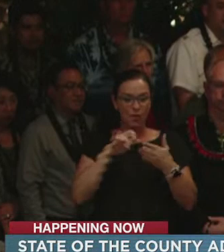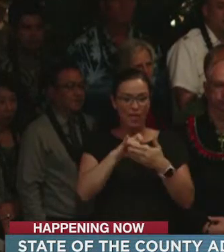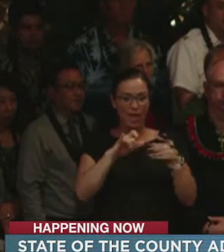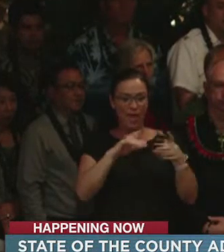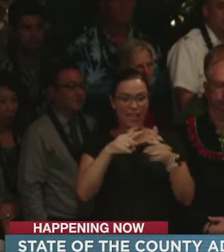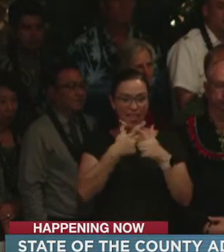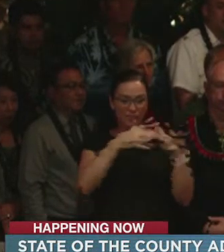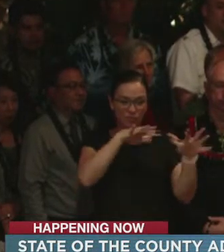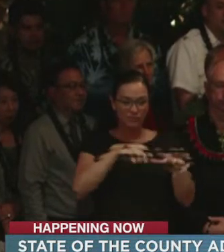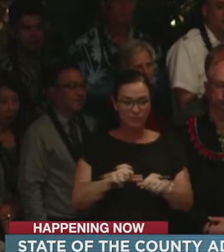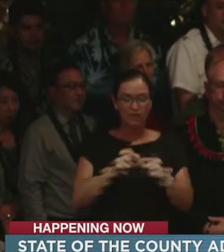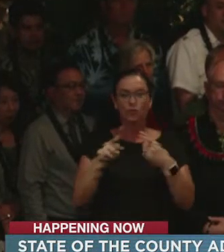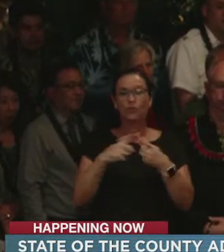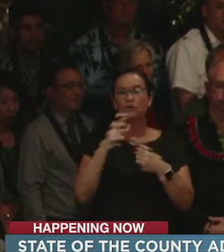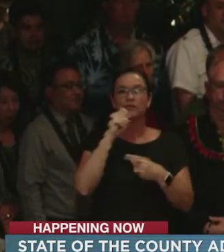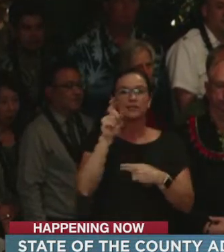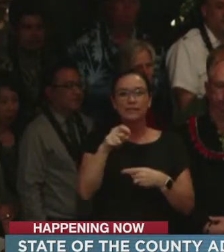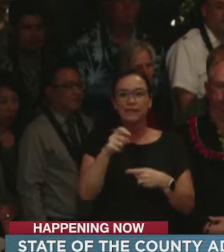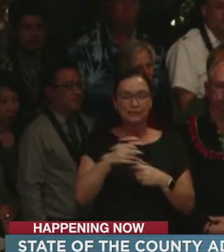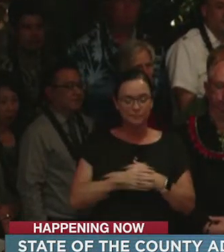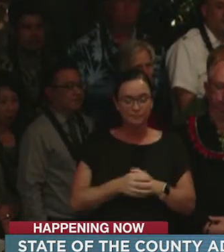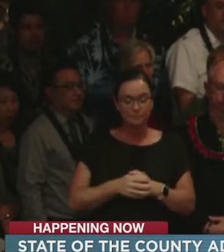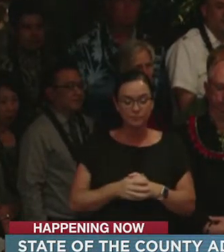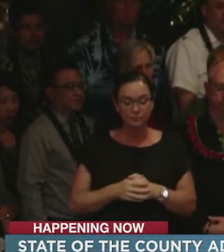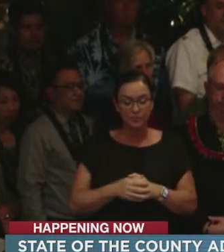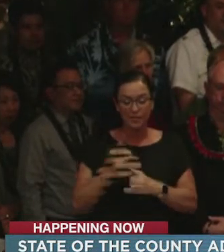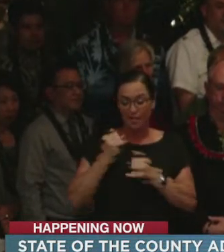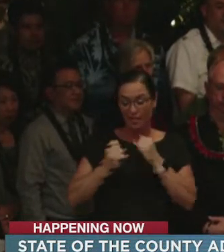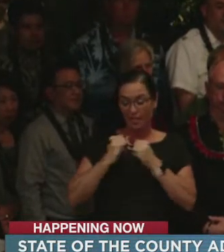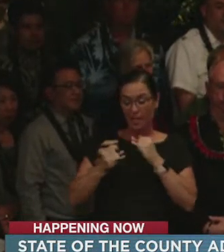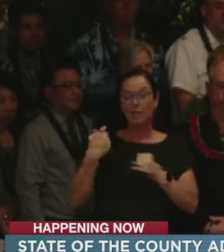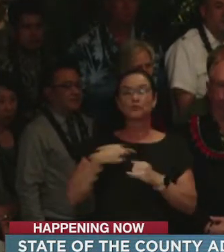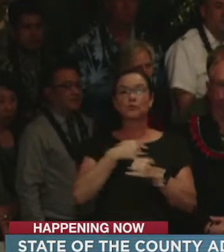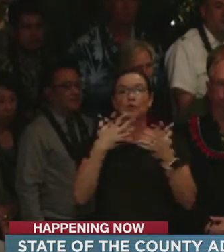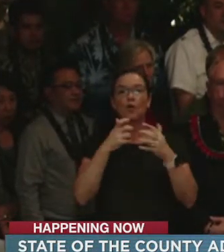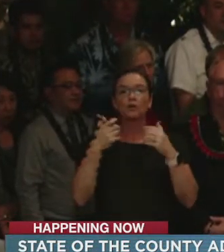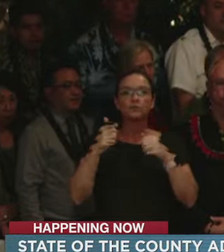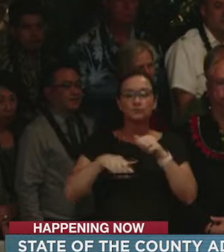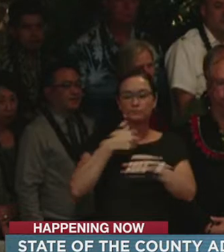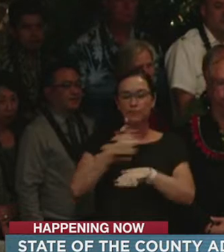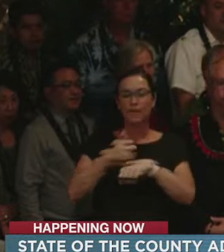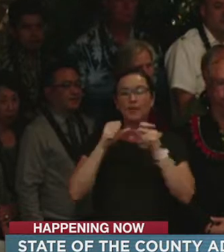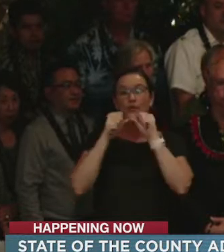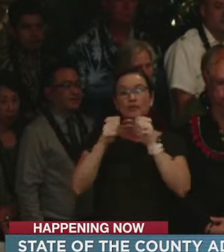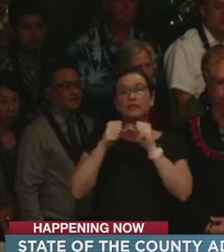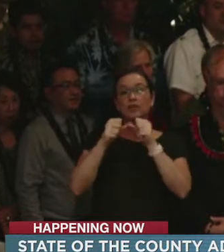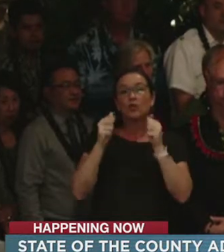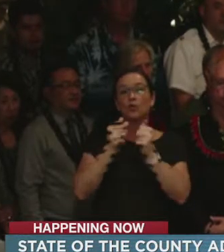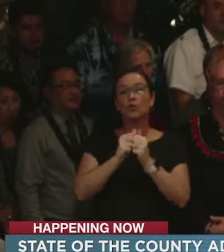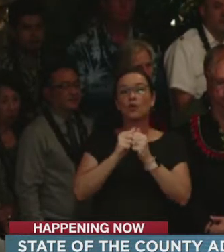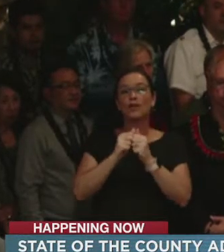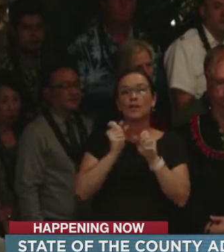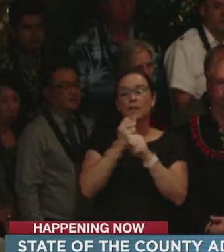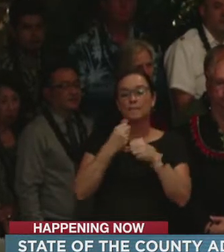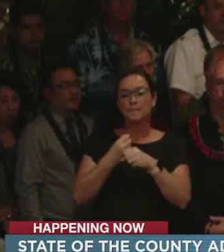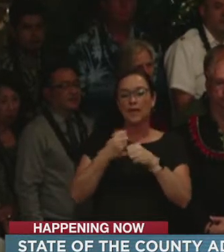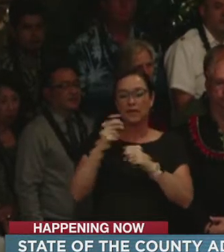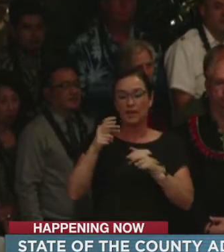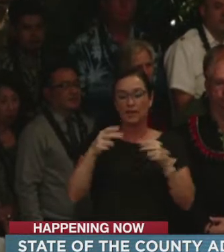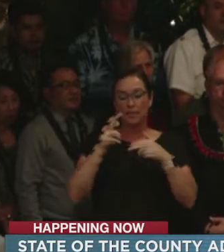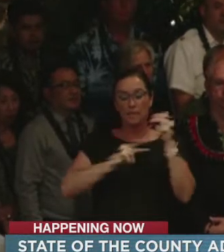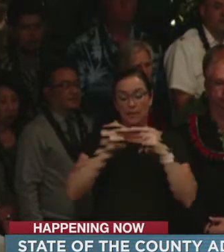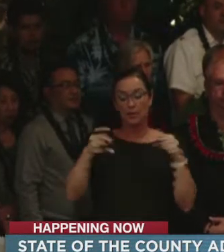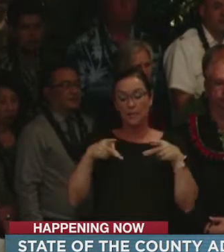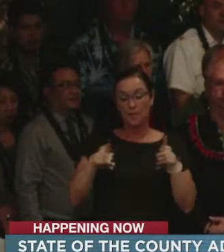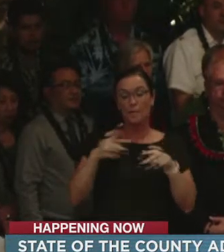needed. Lastly, we continue to strive to build resilience by streamlining our building permitting process. getting people